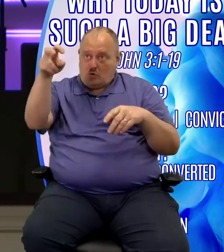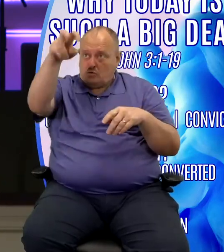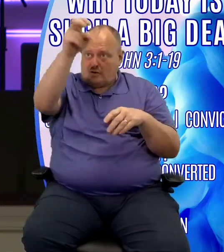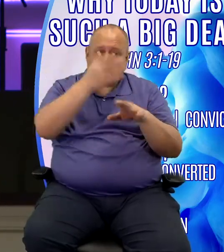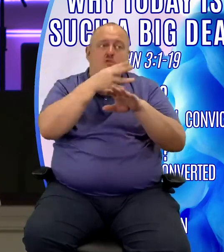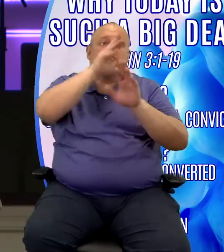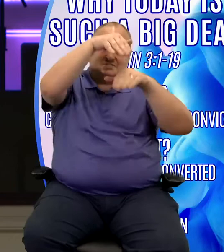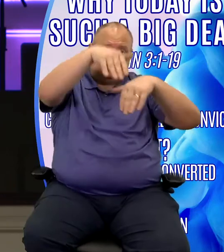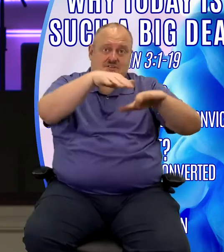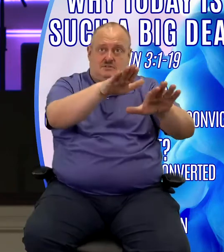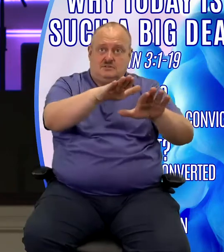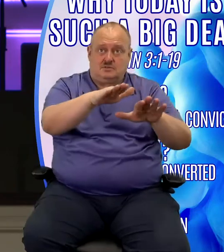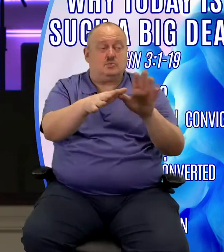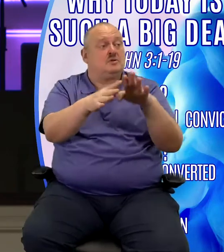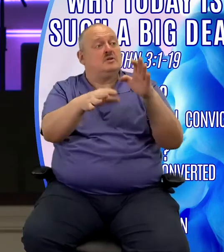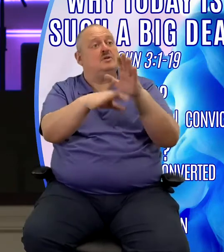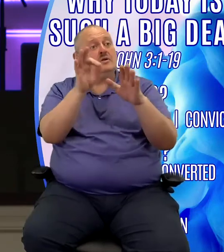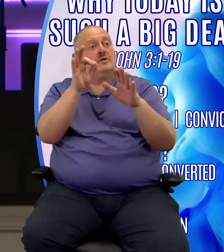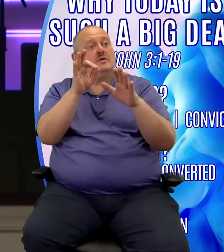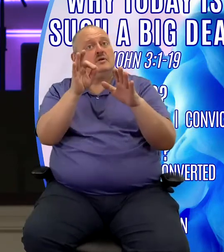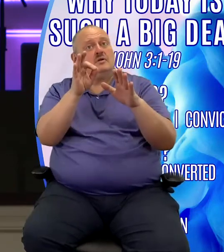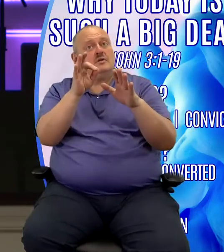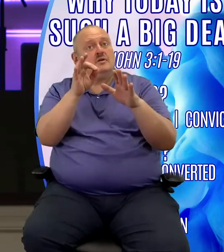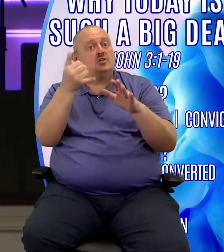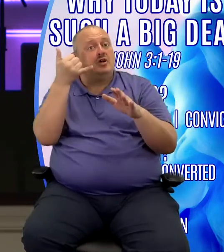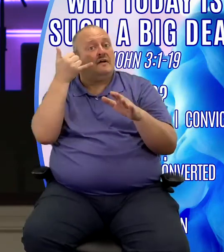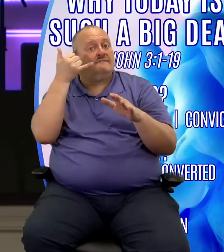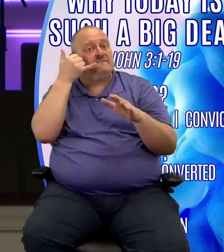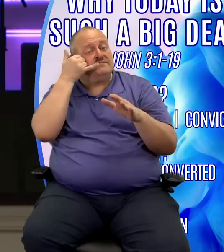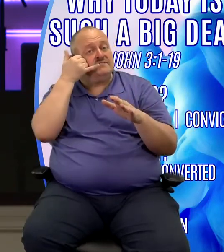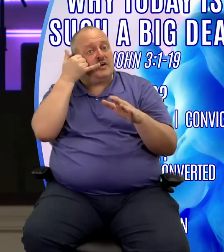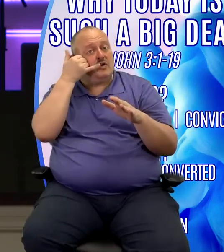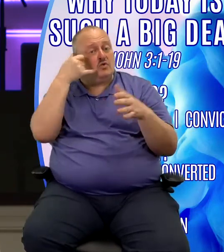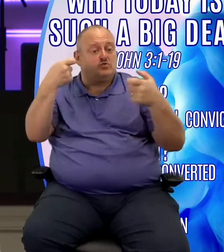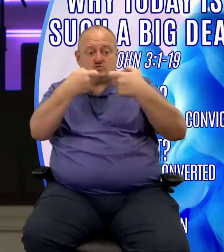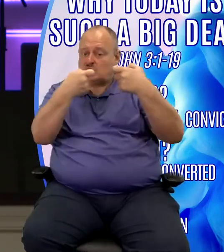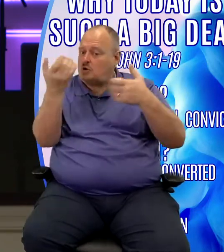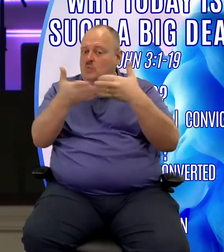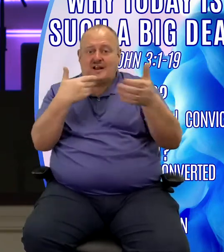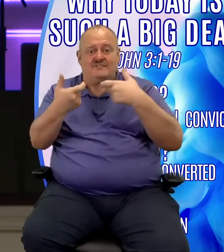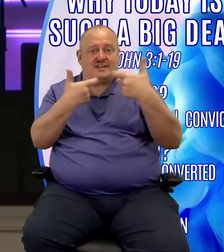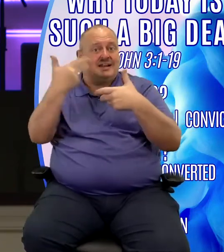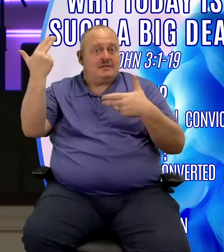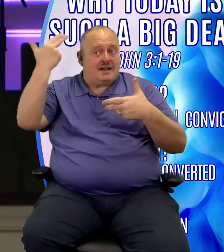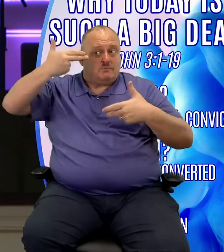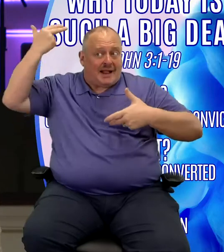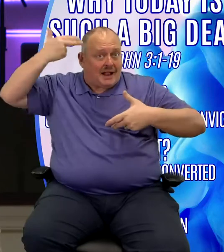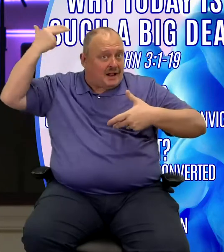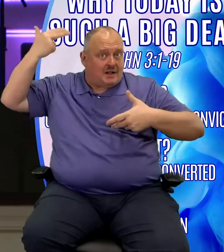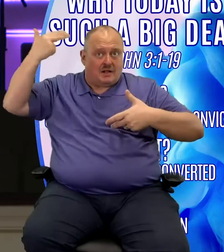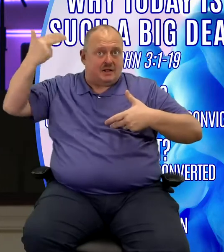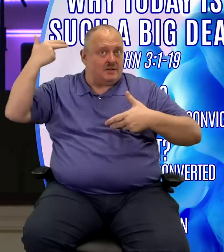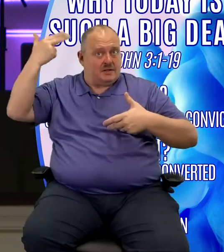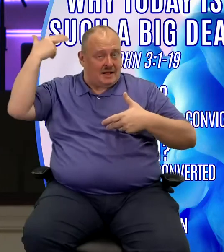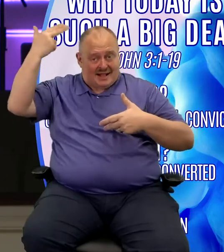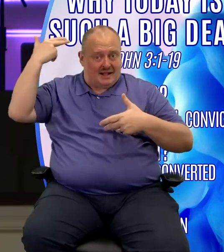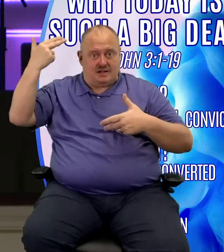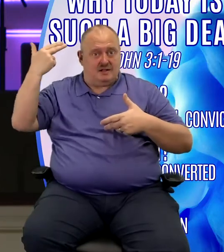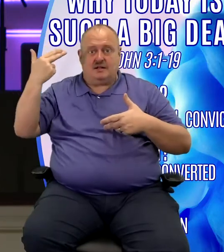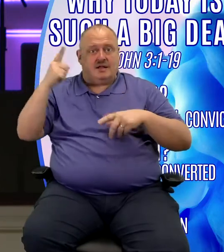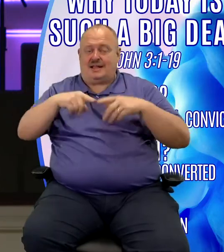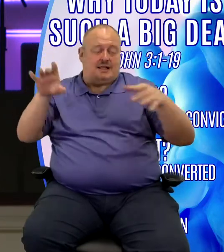overseas, you'll discover that your phone charger, your hair dryer, whatever electronic device that you prefer, cannot just be plugged into